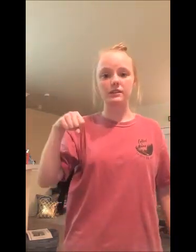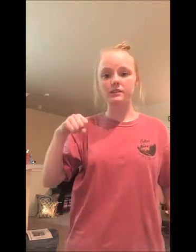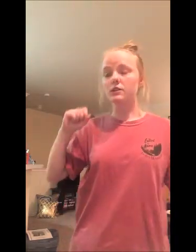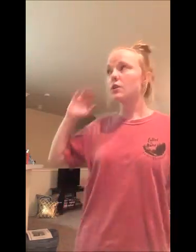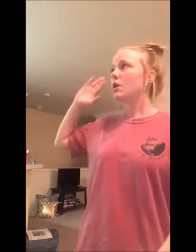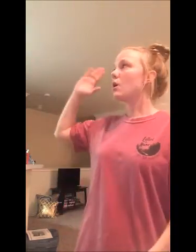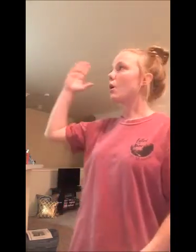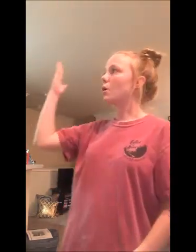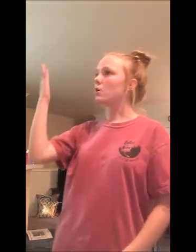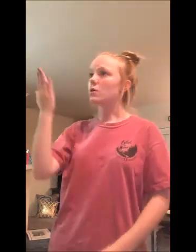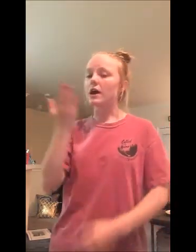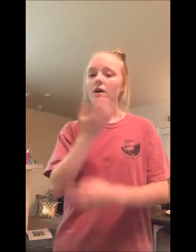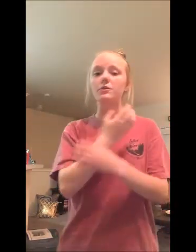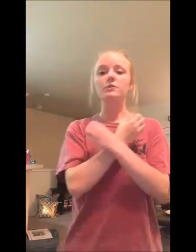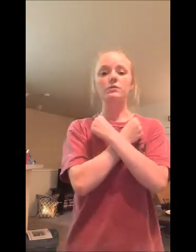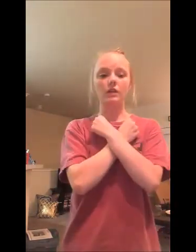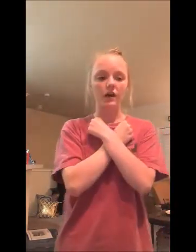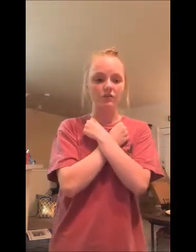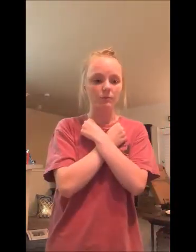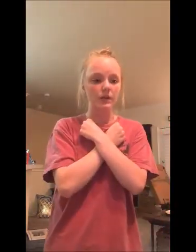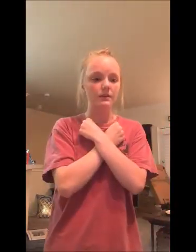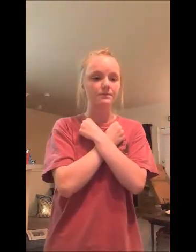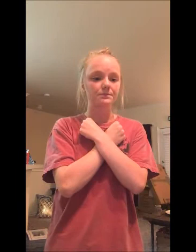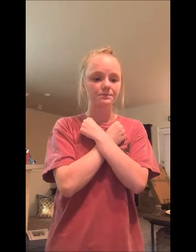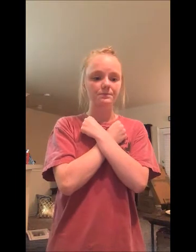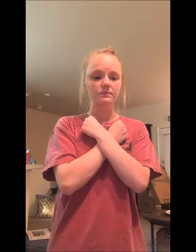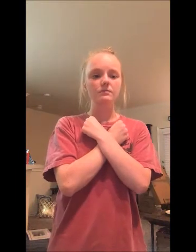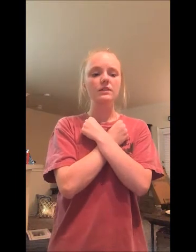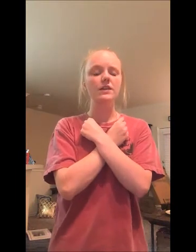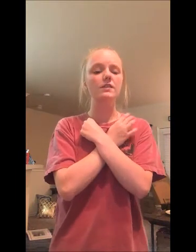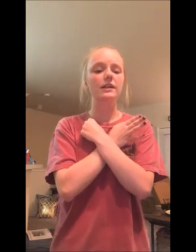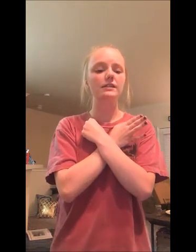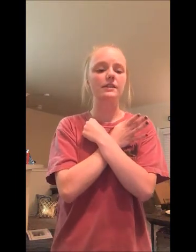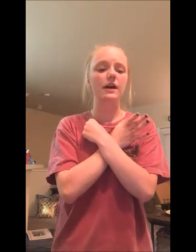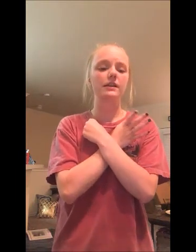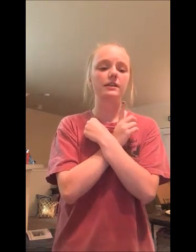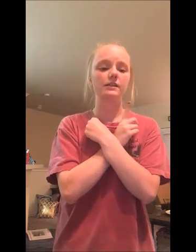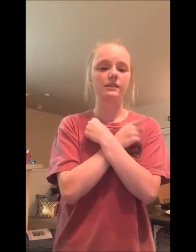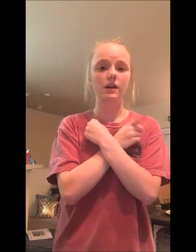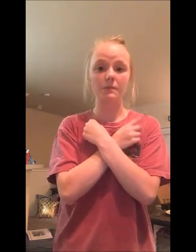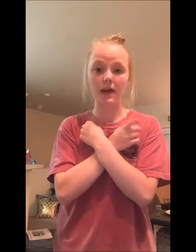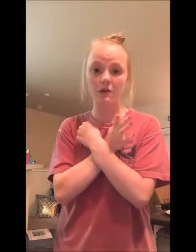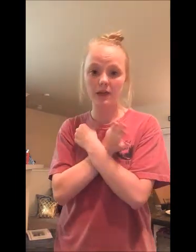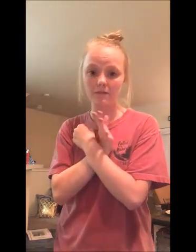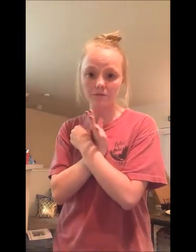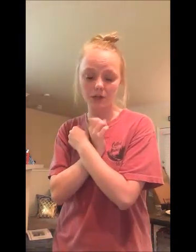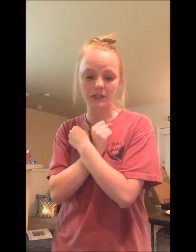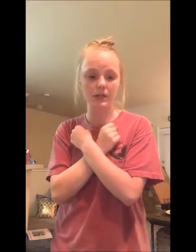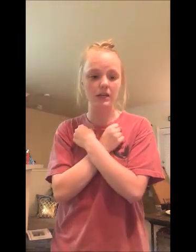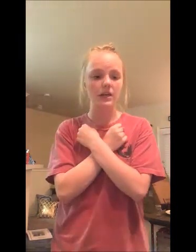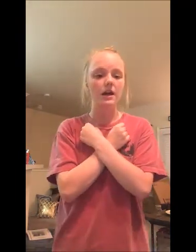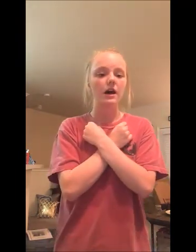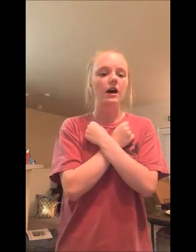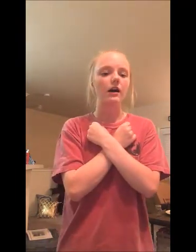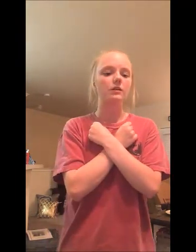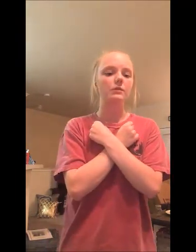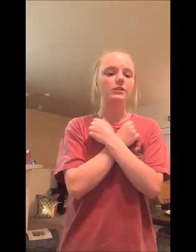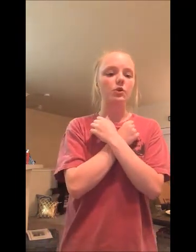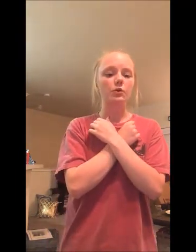Yes. Oh, how you love me. And then the next line is somehow that frees me. And so we're going